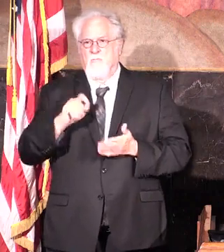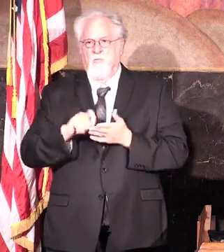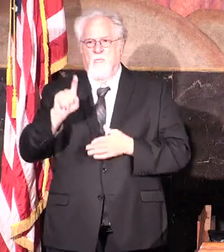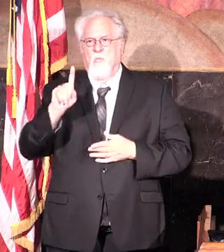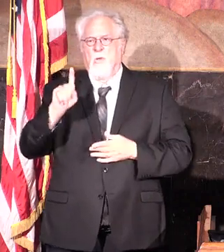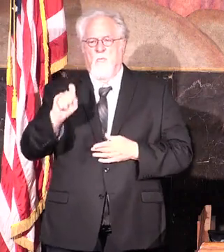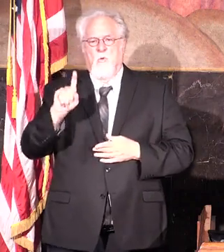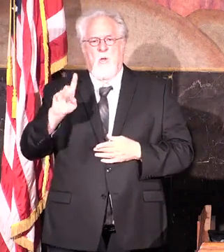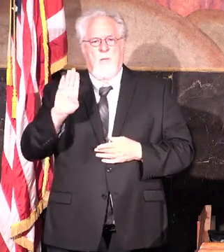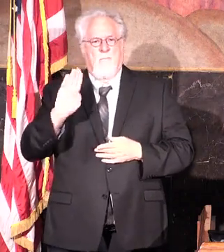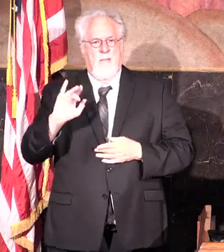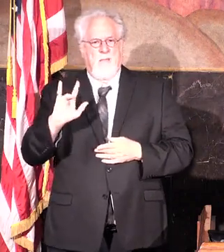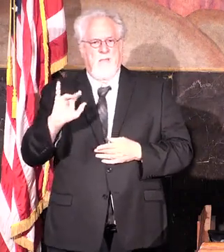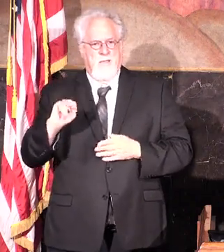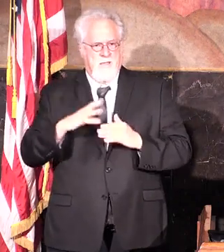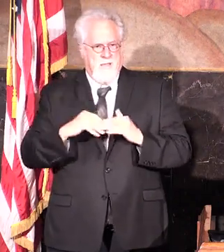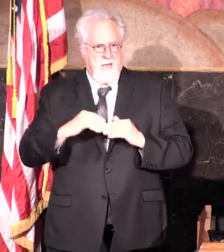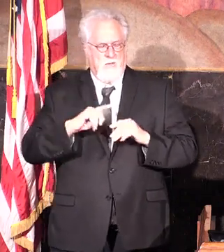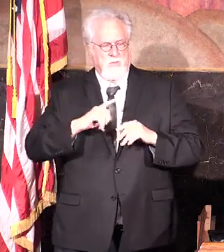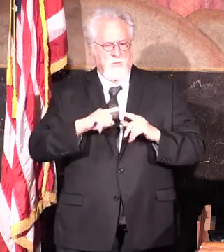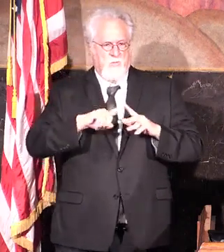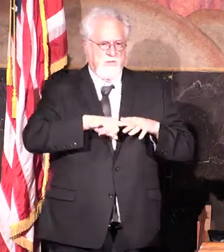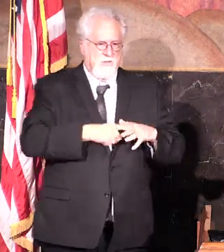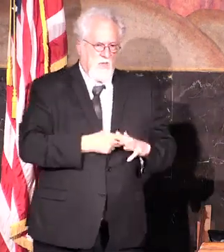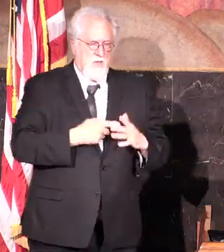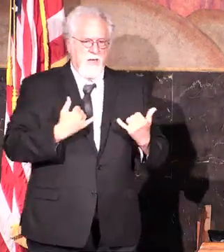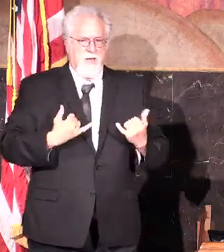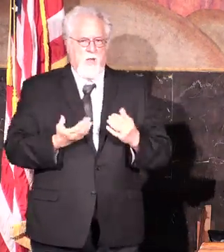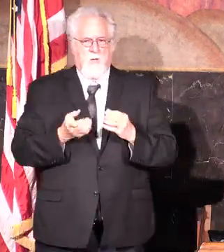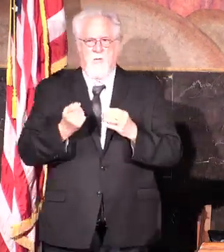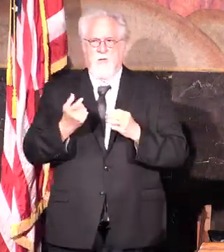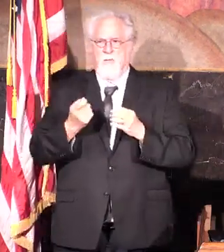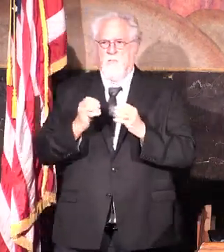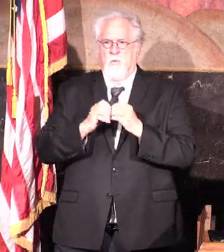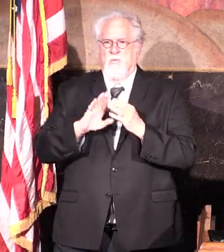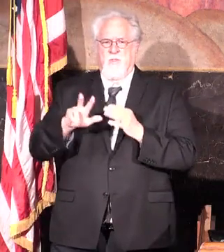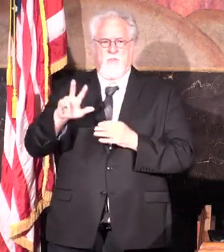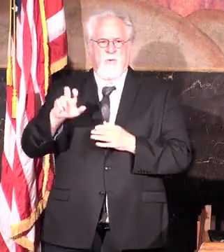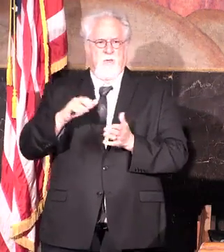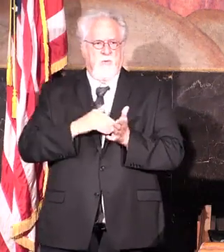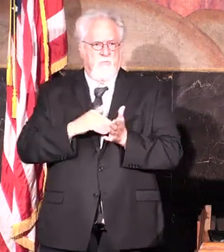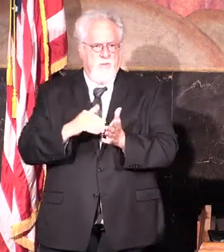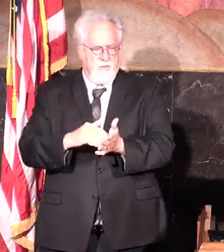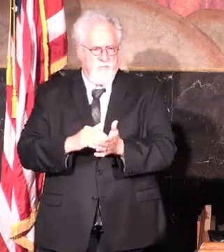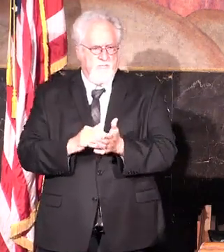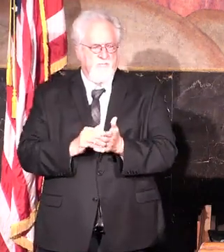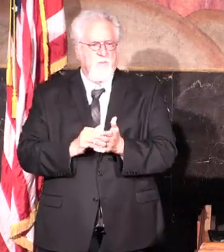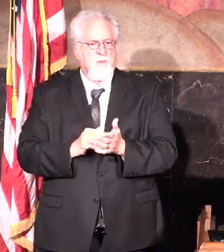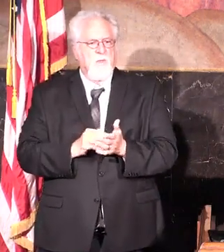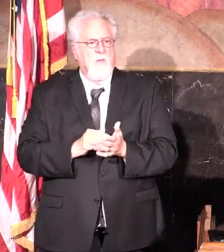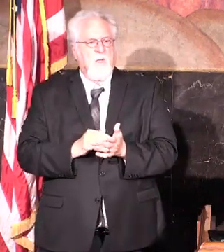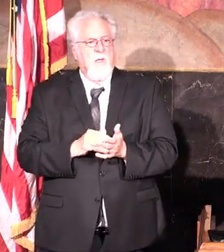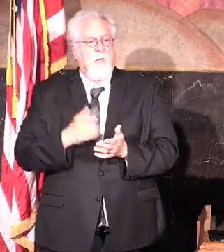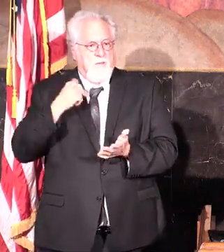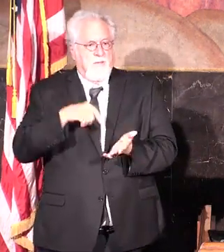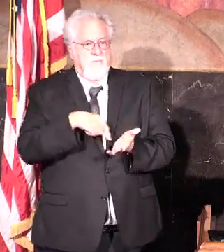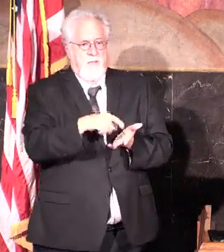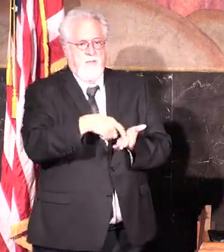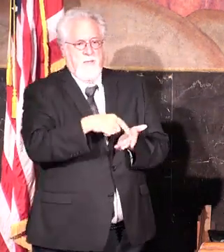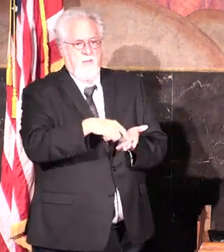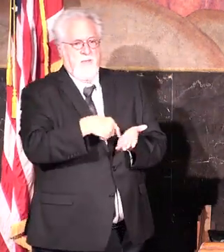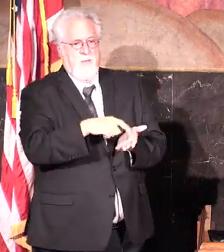in it back in March when this started. Today we've got a little more than $300 million in the fund because we've been paying out